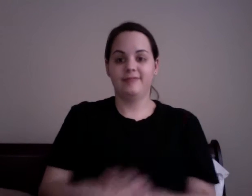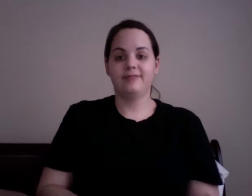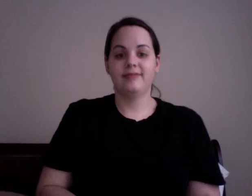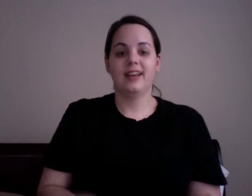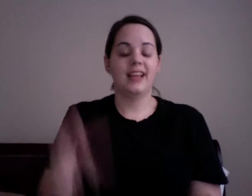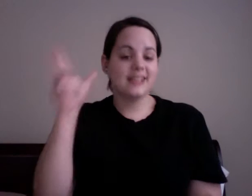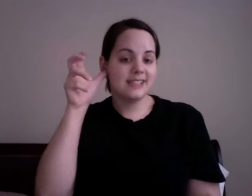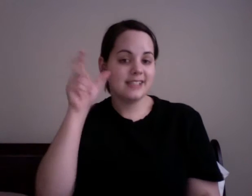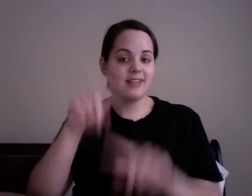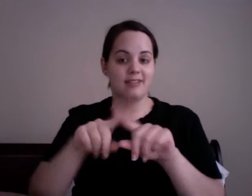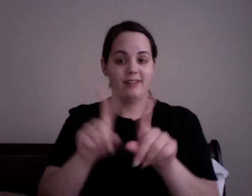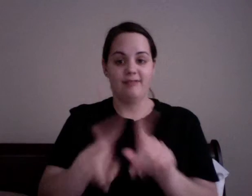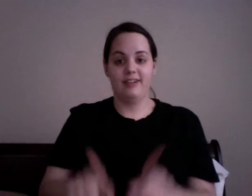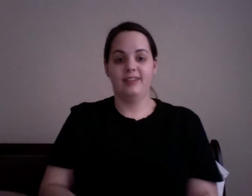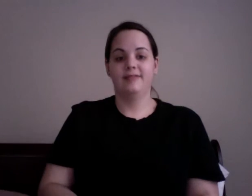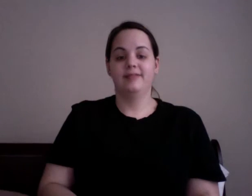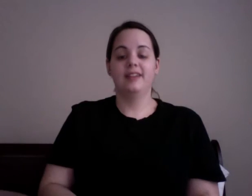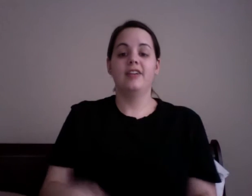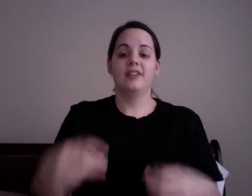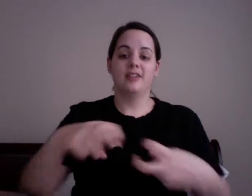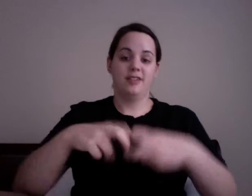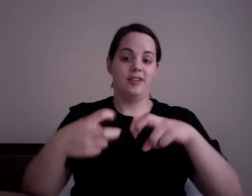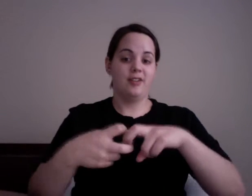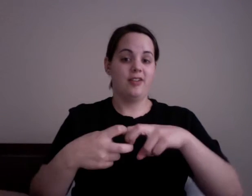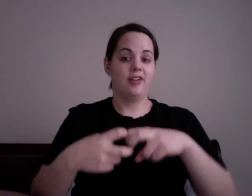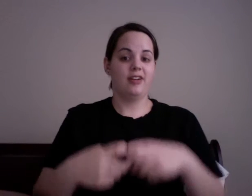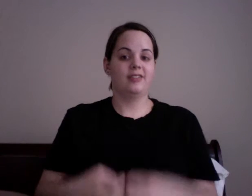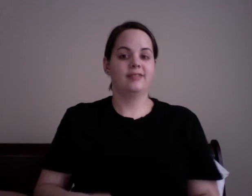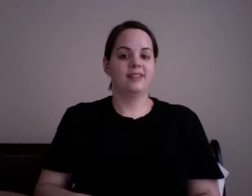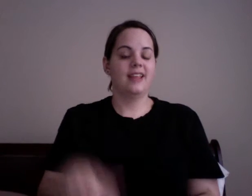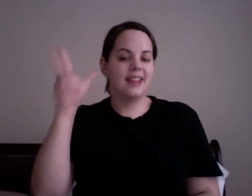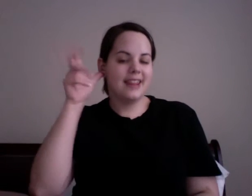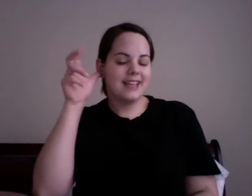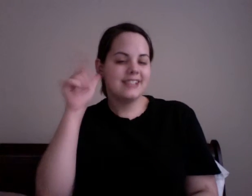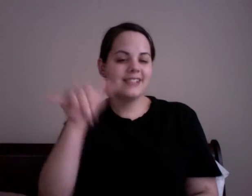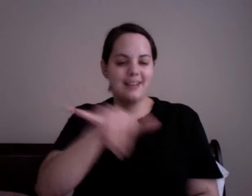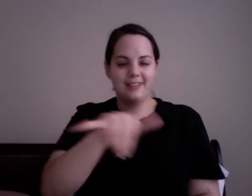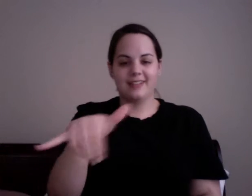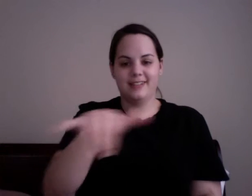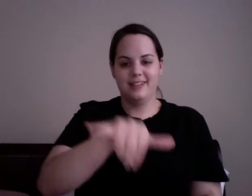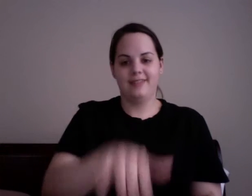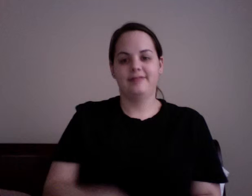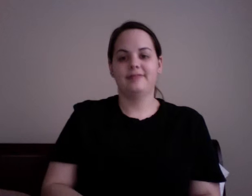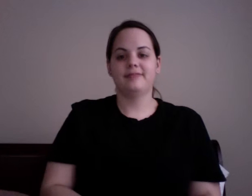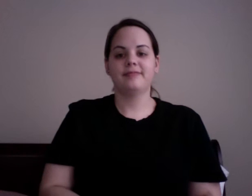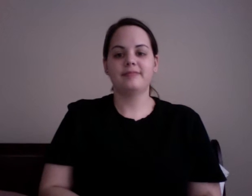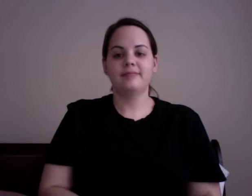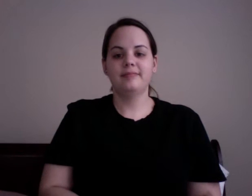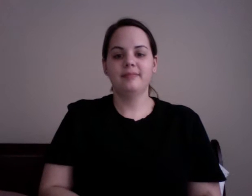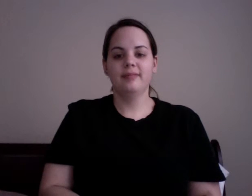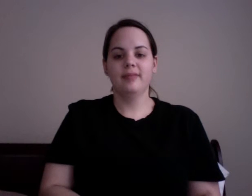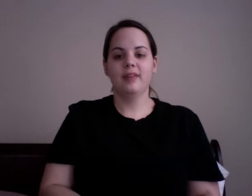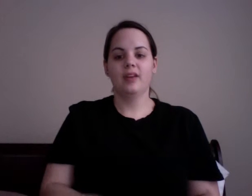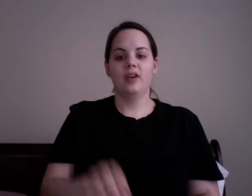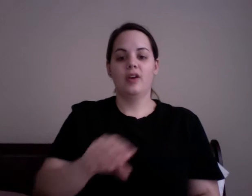be very tricky. Tricky because it sounds like a G, but it's Exactly. It's like I'm going to ask you to go back to the beginning, to turn back to page